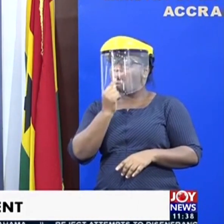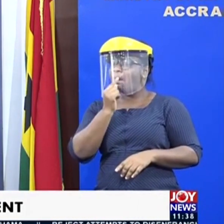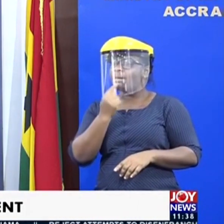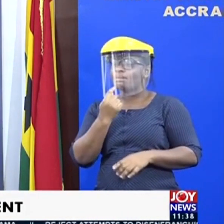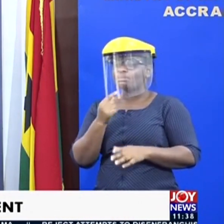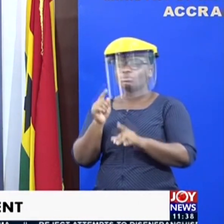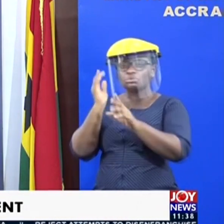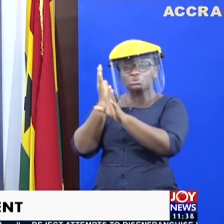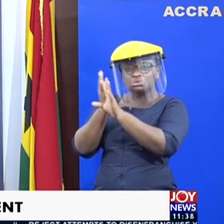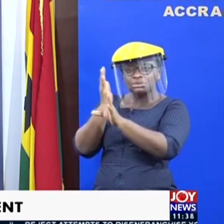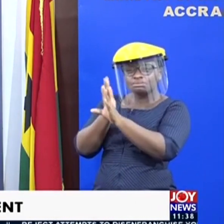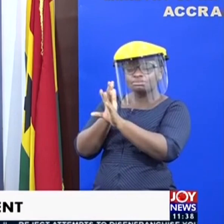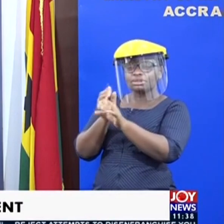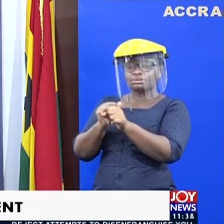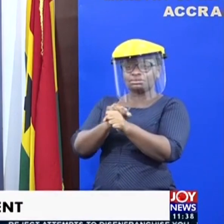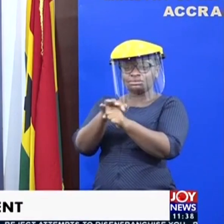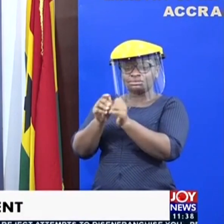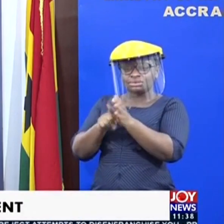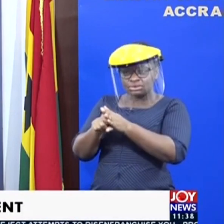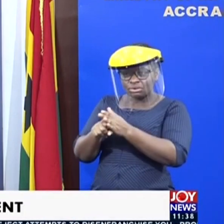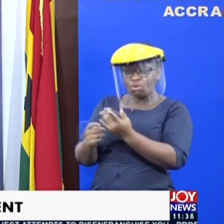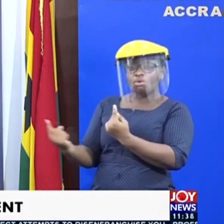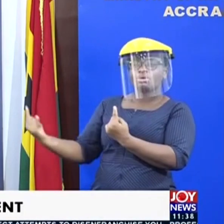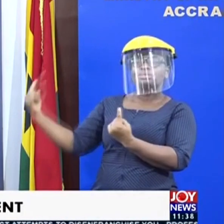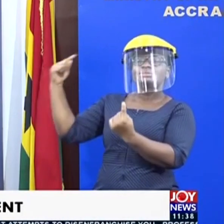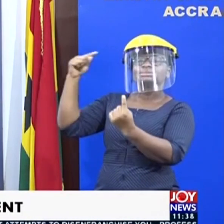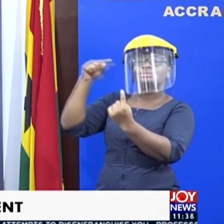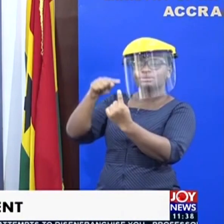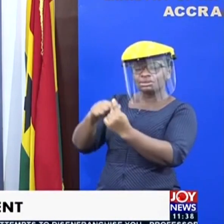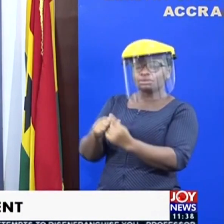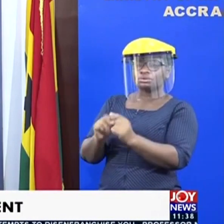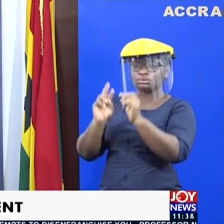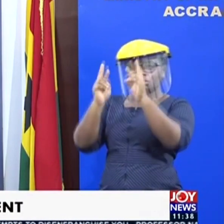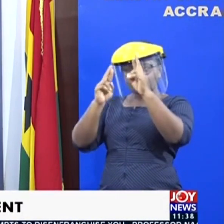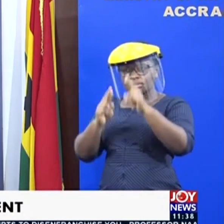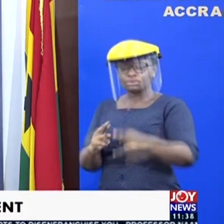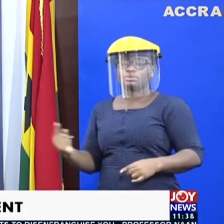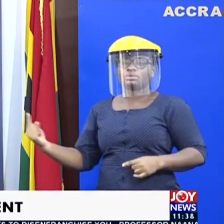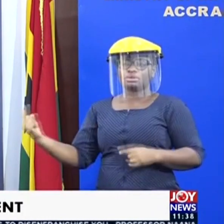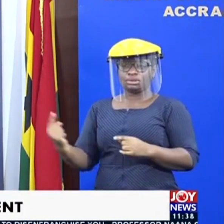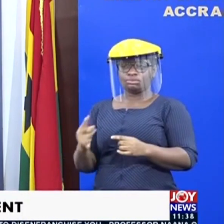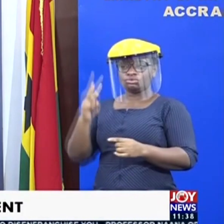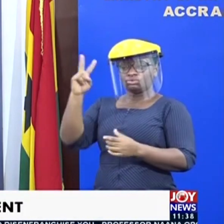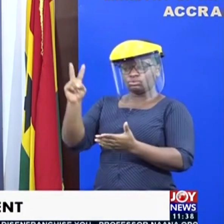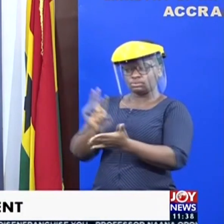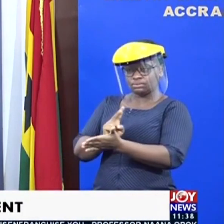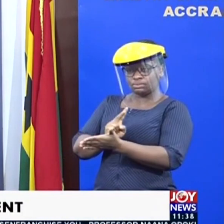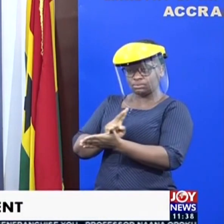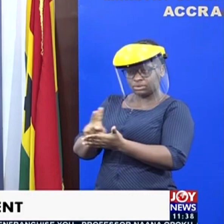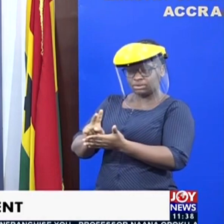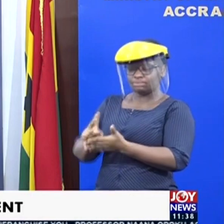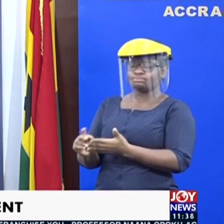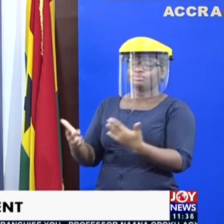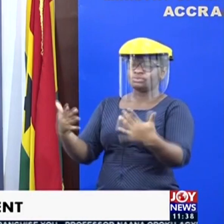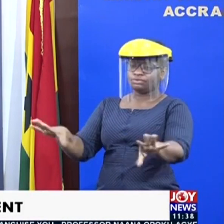we will treat you as COVID until your results come. And in 2 weeks, we'll discharge you.